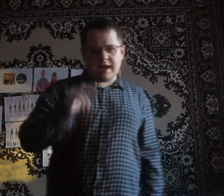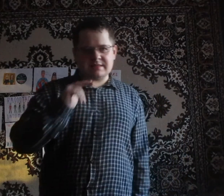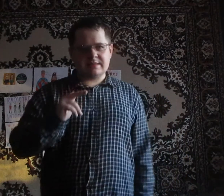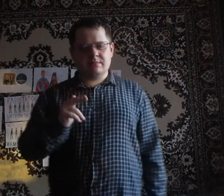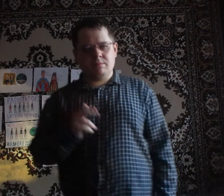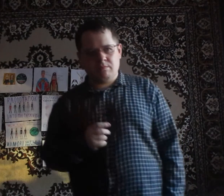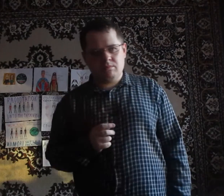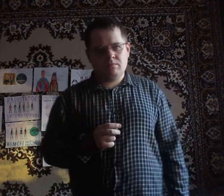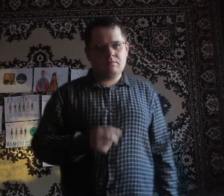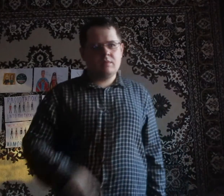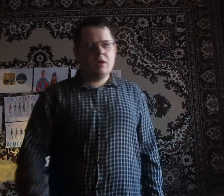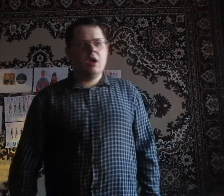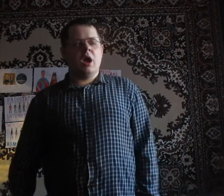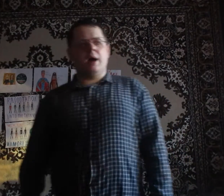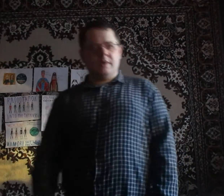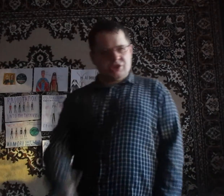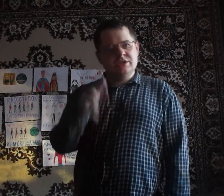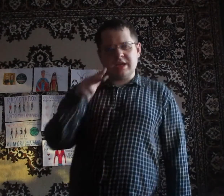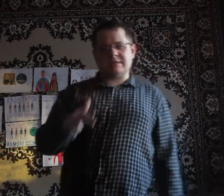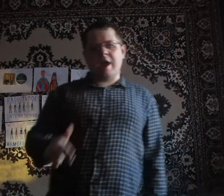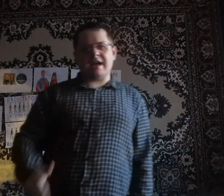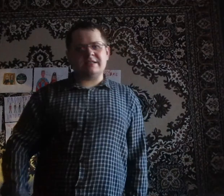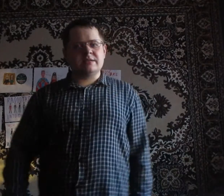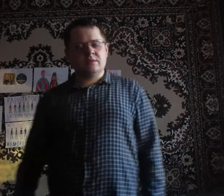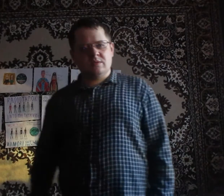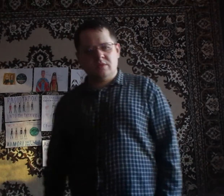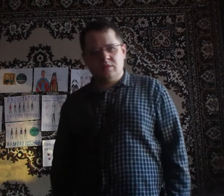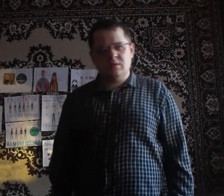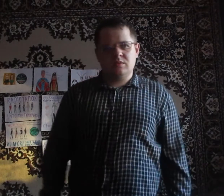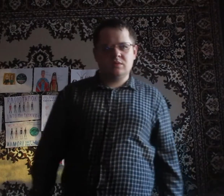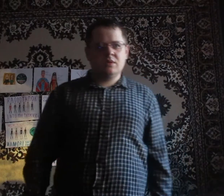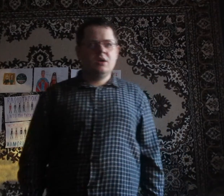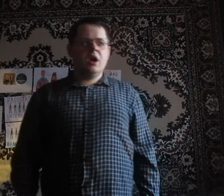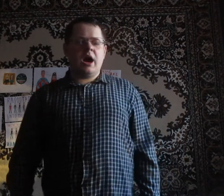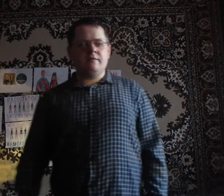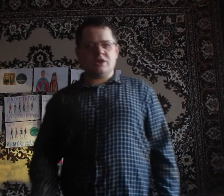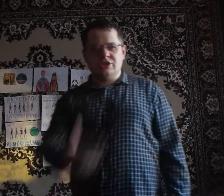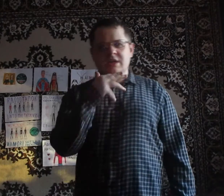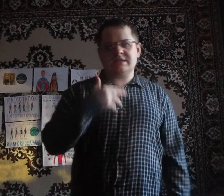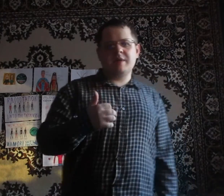fast. I watch niggas fast. I watch niggas